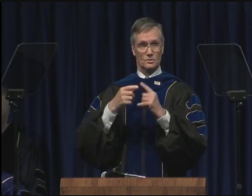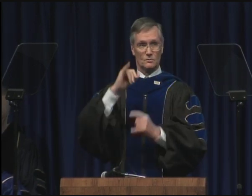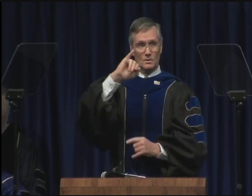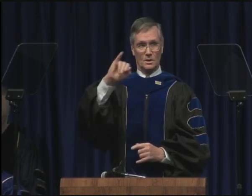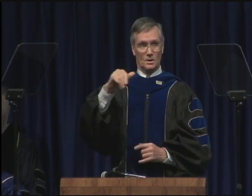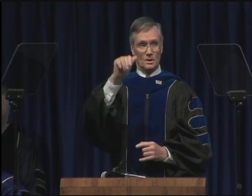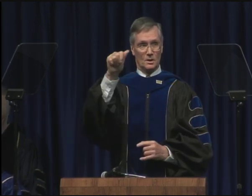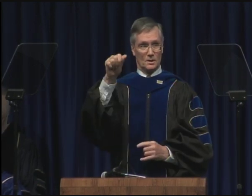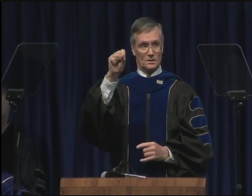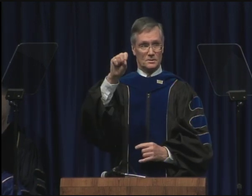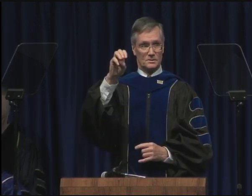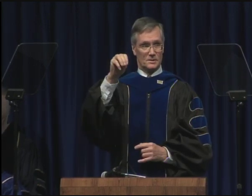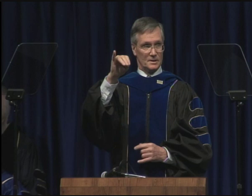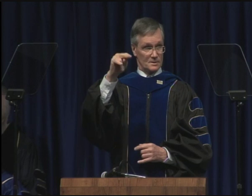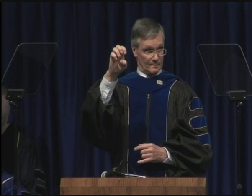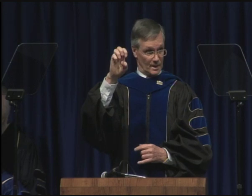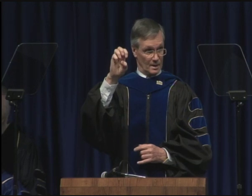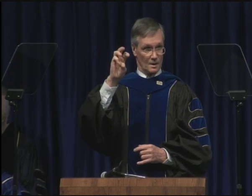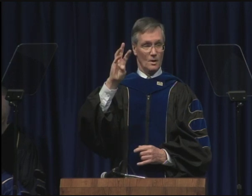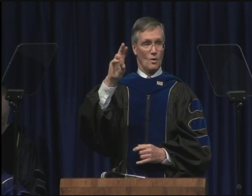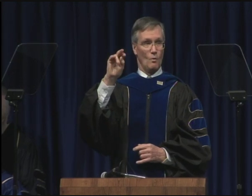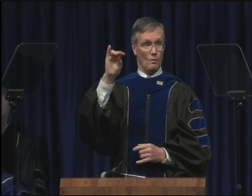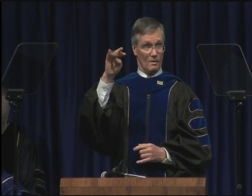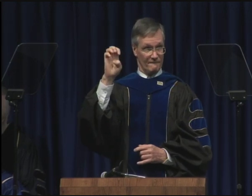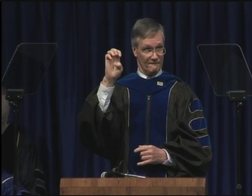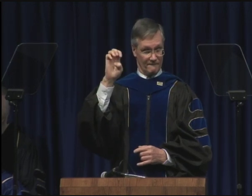Congratulations to Jasmine Wolf.